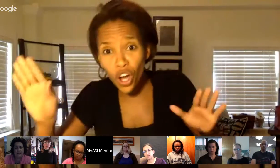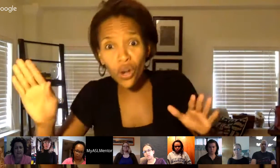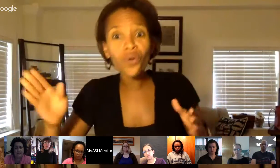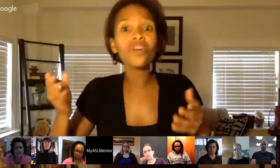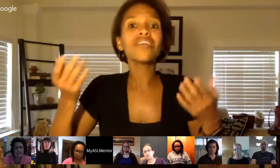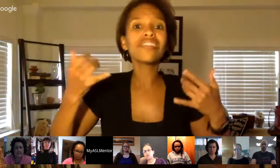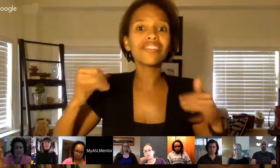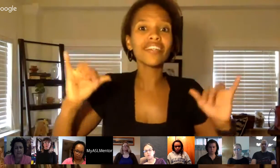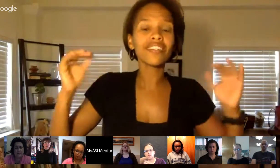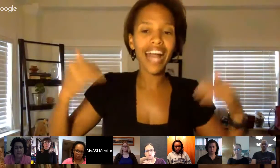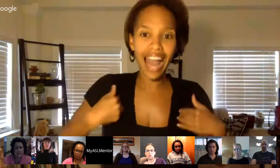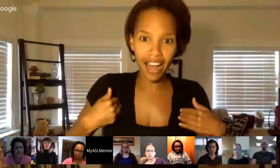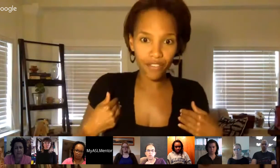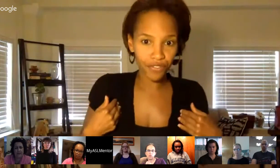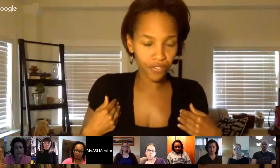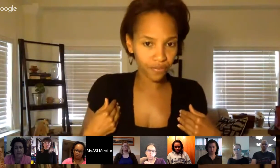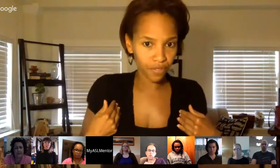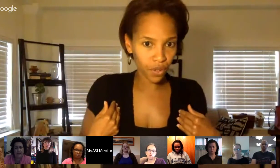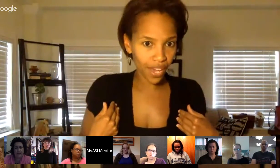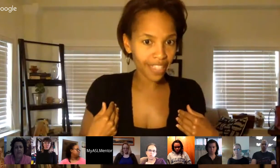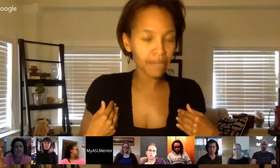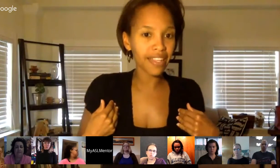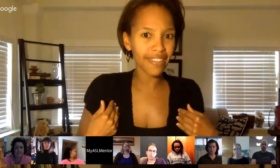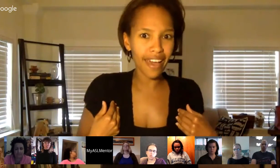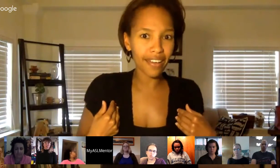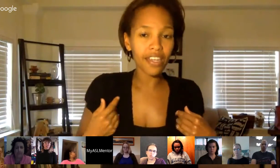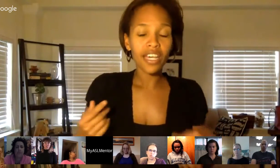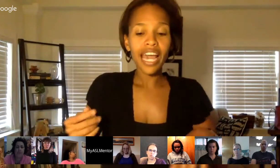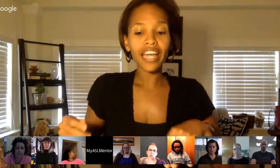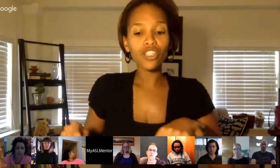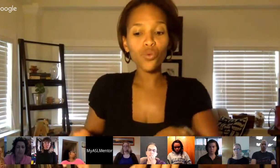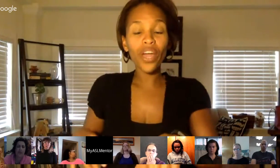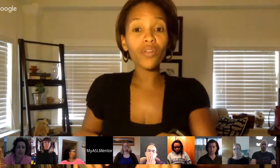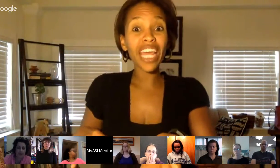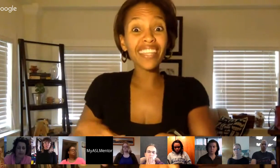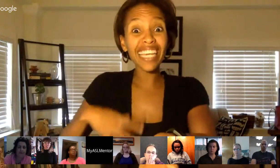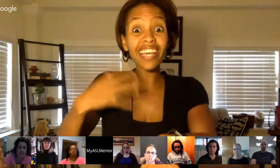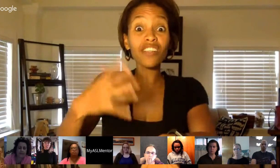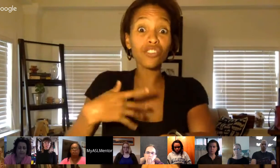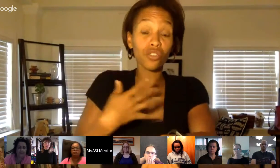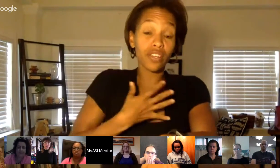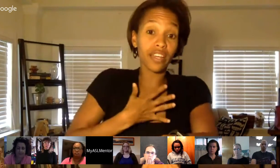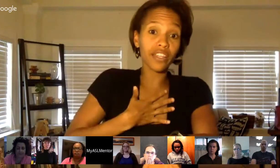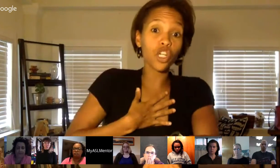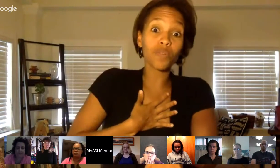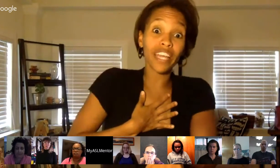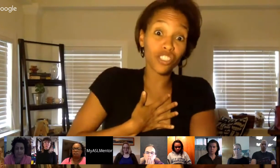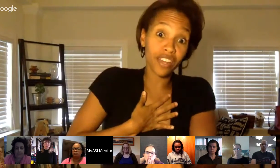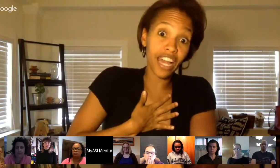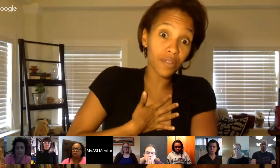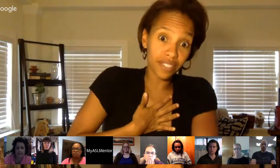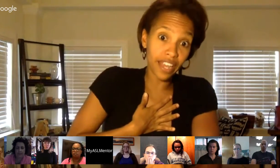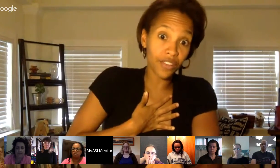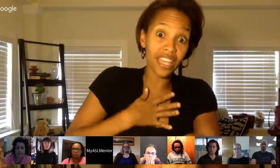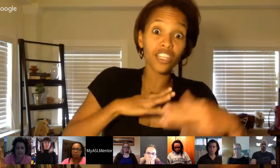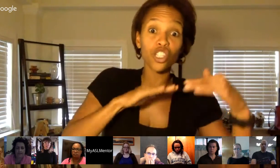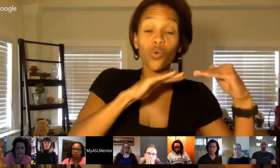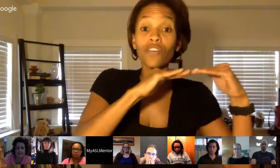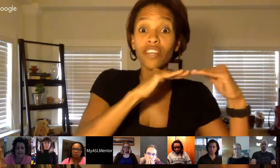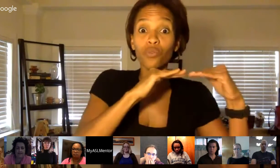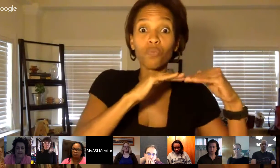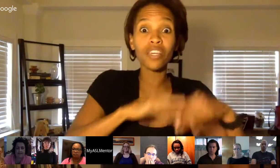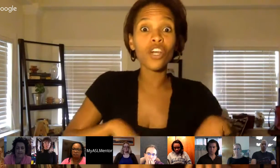don't know, still have. Okay, something like that. And in the English interpretation that I would say, or the